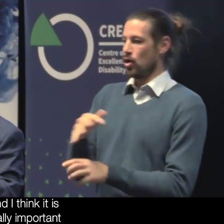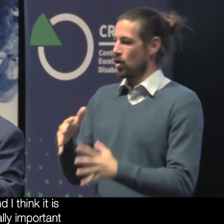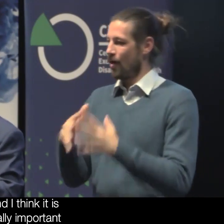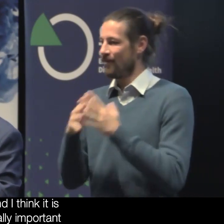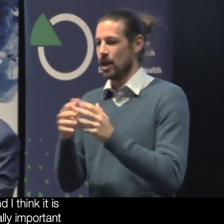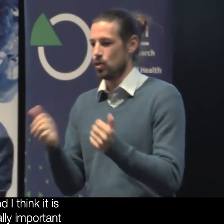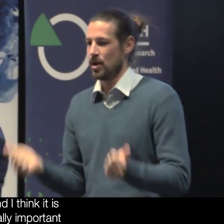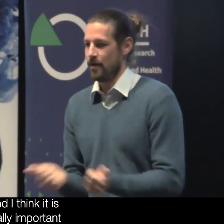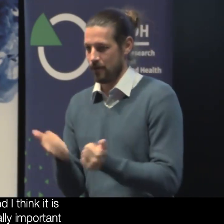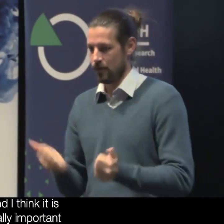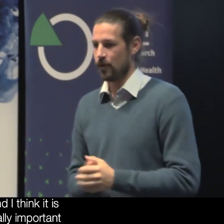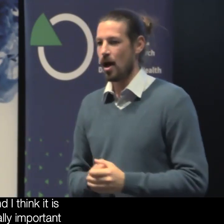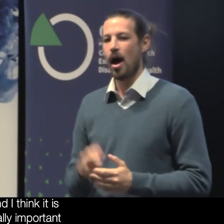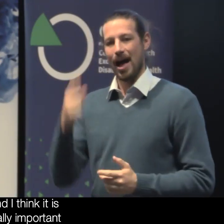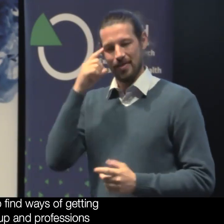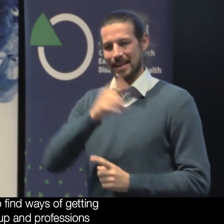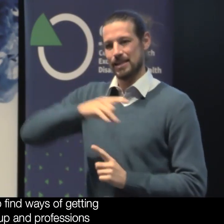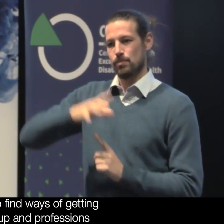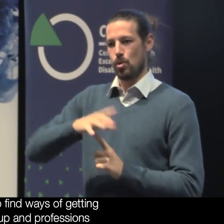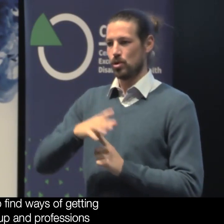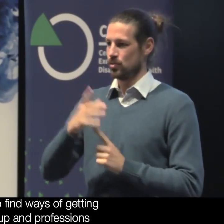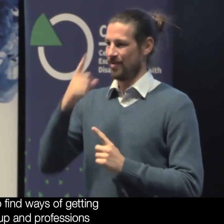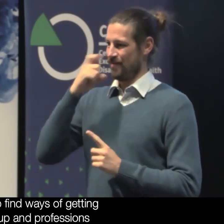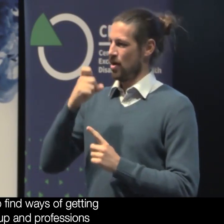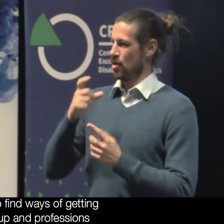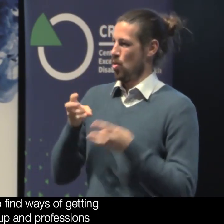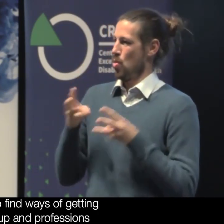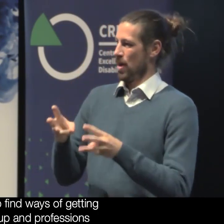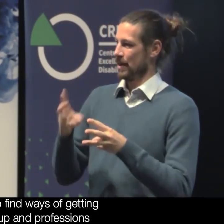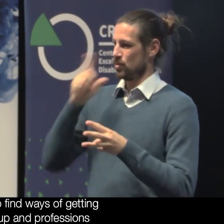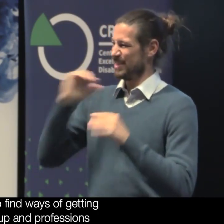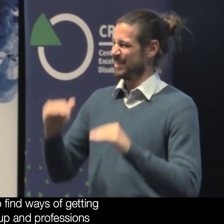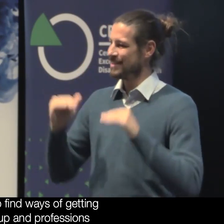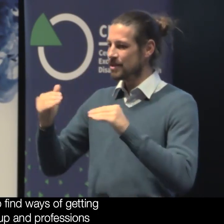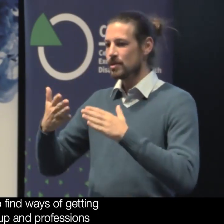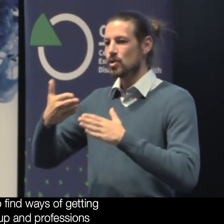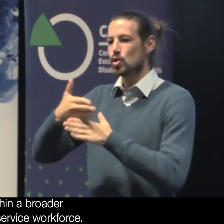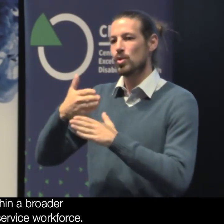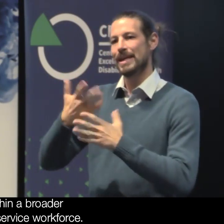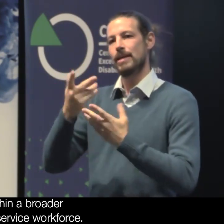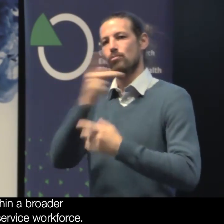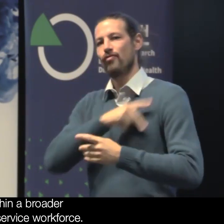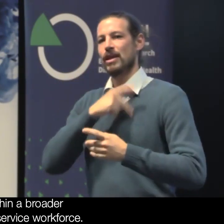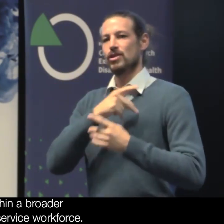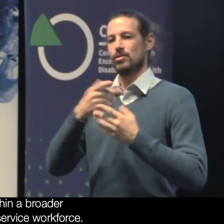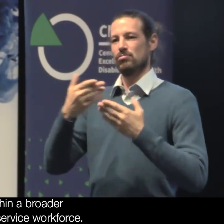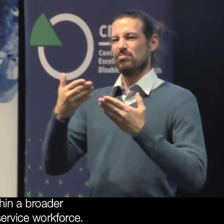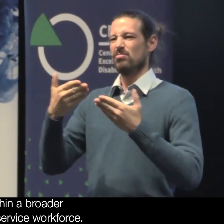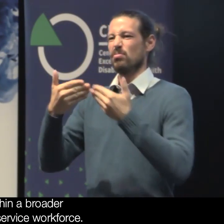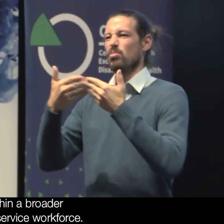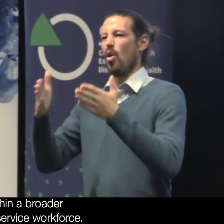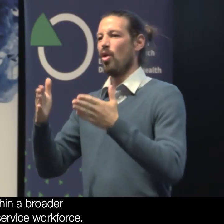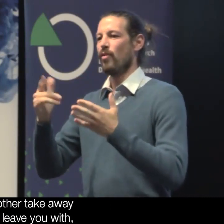I think it is really important that we do find ways of getting careers and professions within a broader social service workforce. The